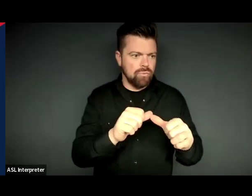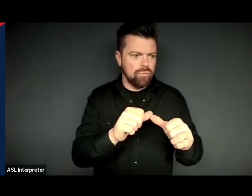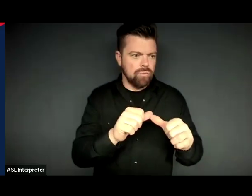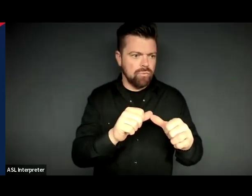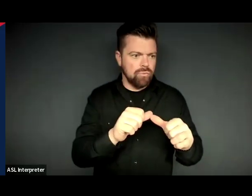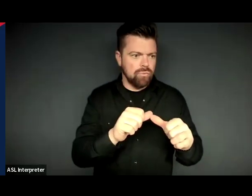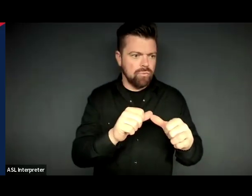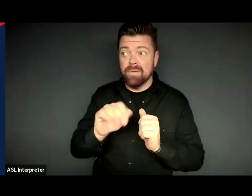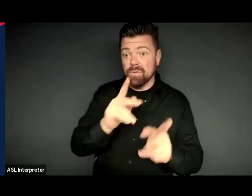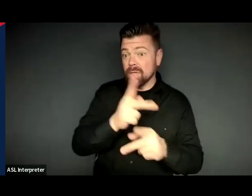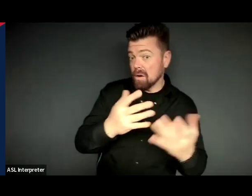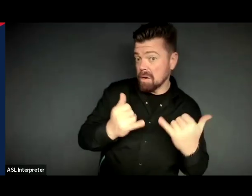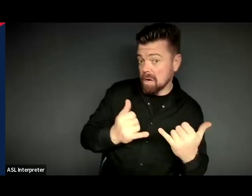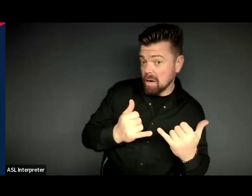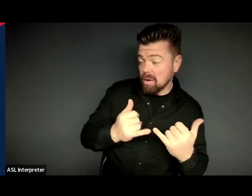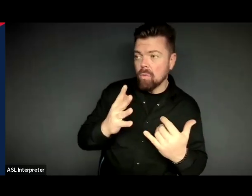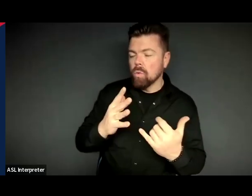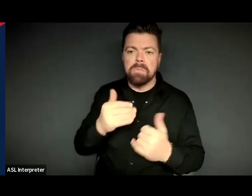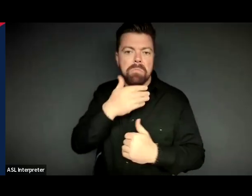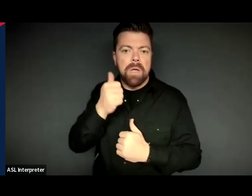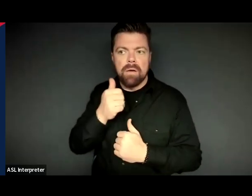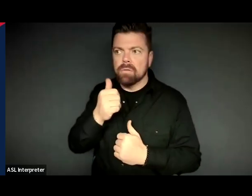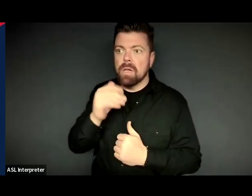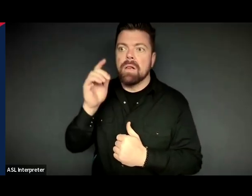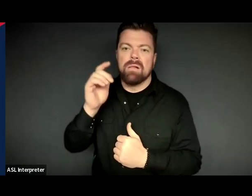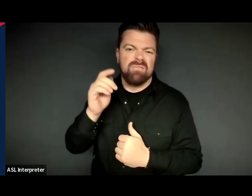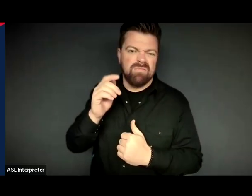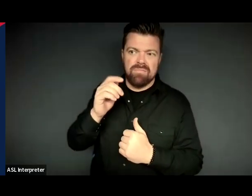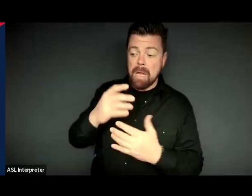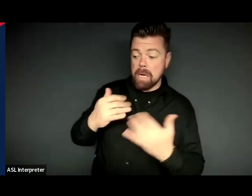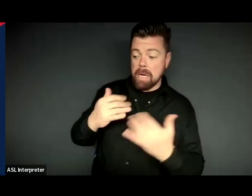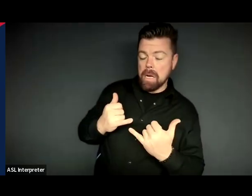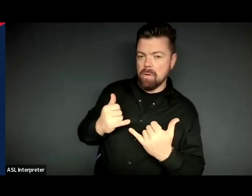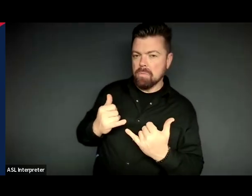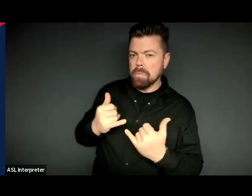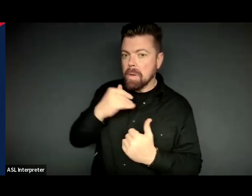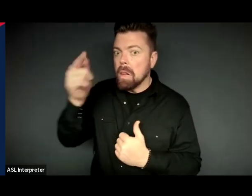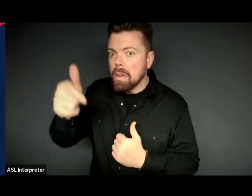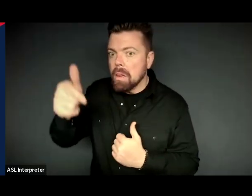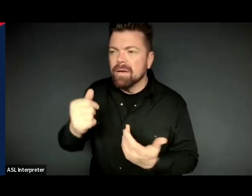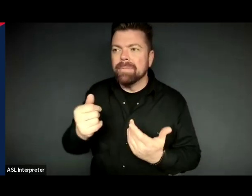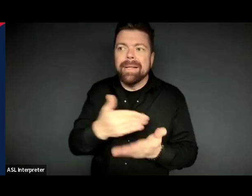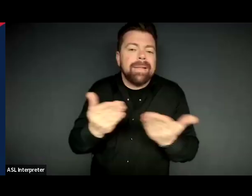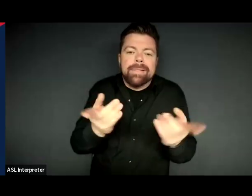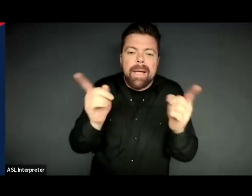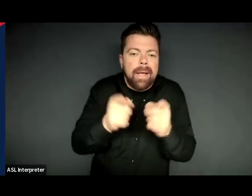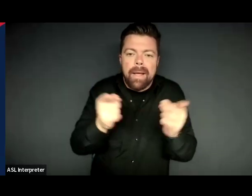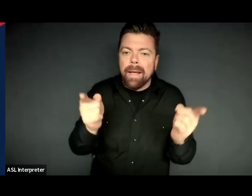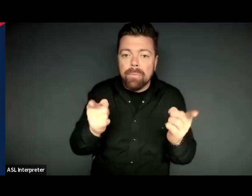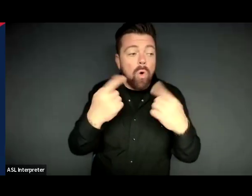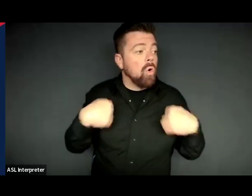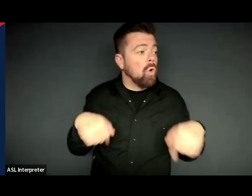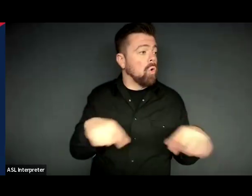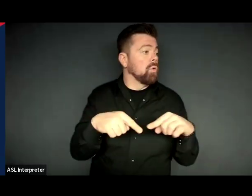things before it turns into a problem. Doesn't mean there might be some stumbles along the way. Things happen to us all. If you have